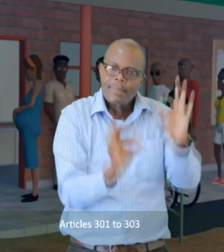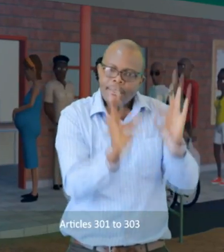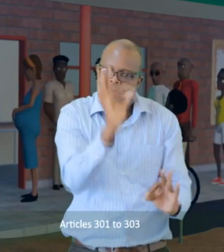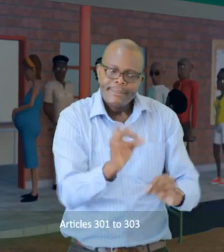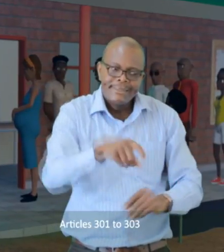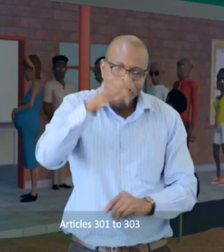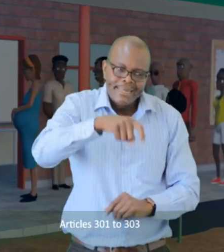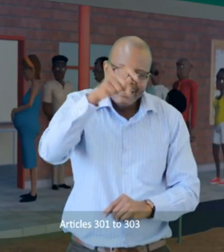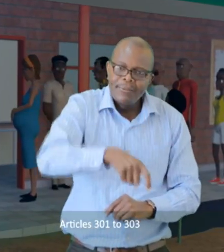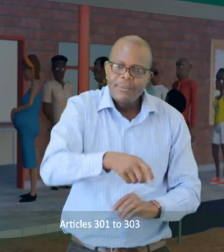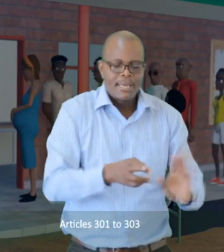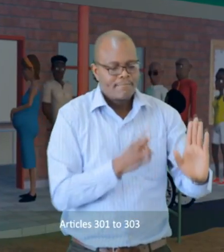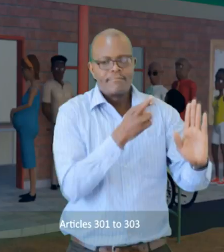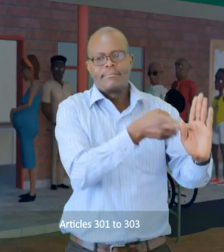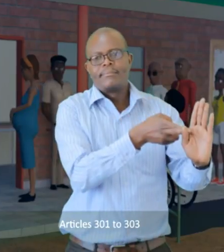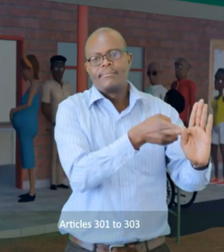Articles 301 to 303.